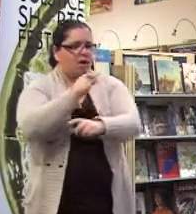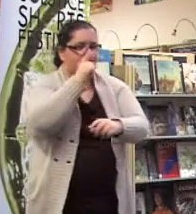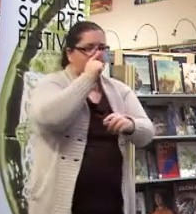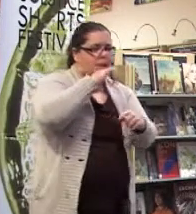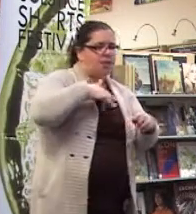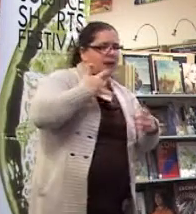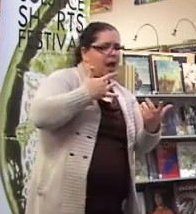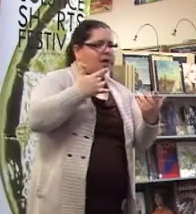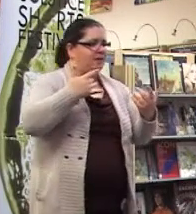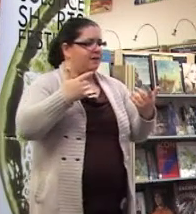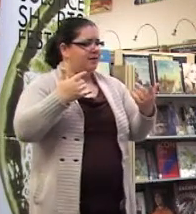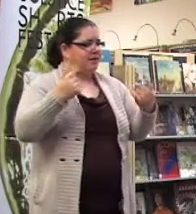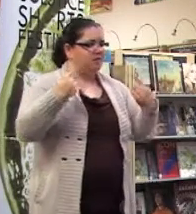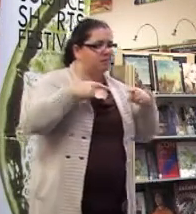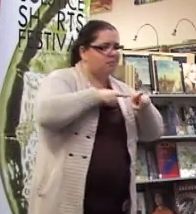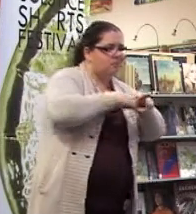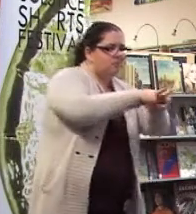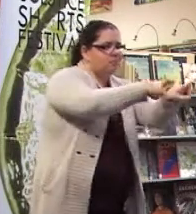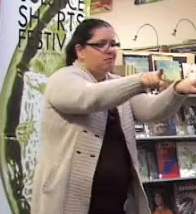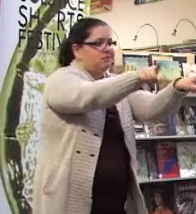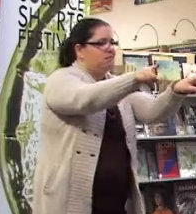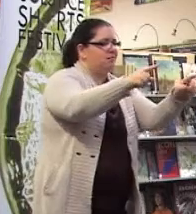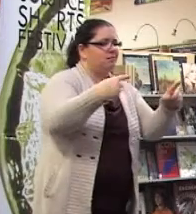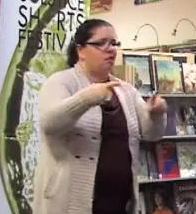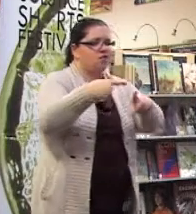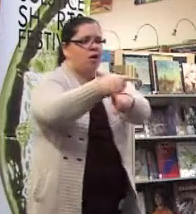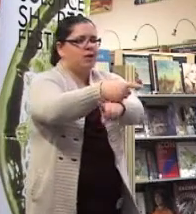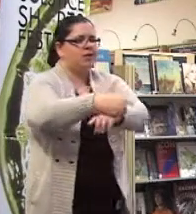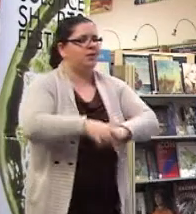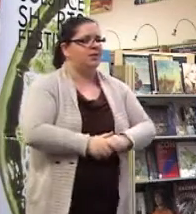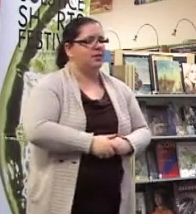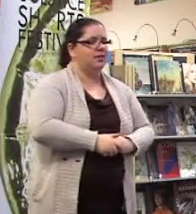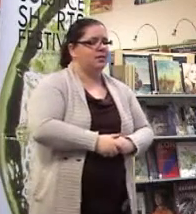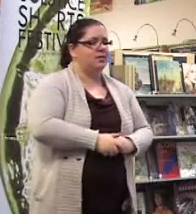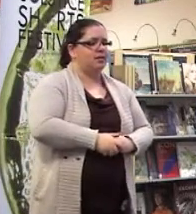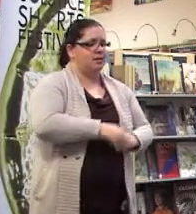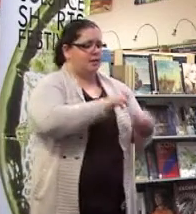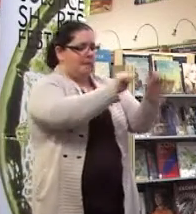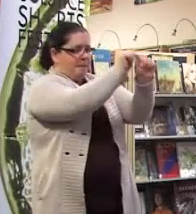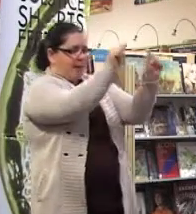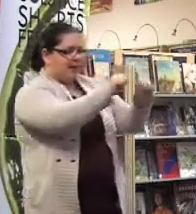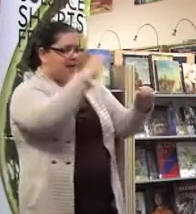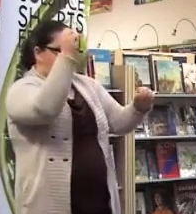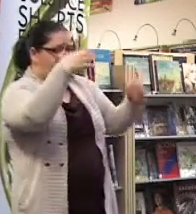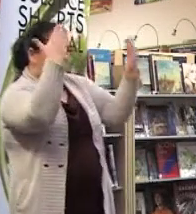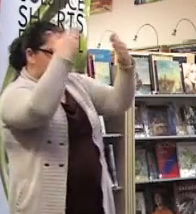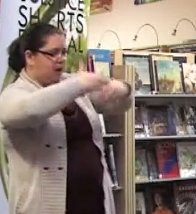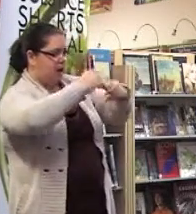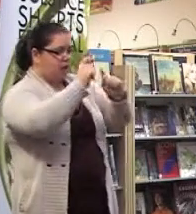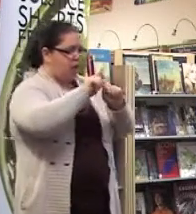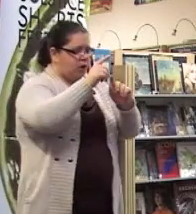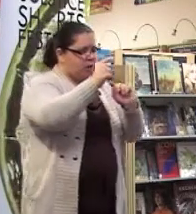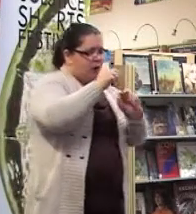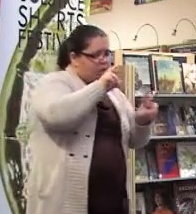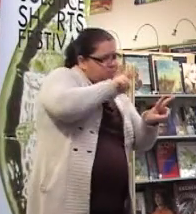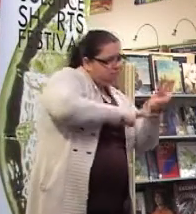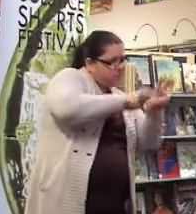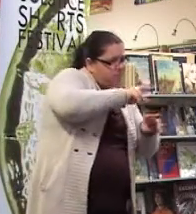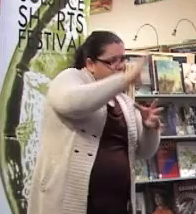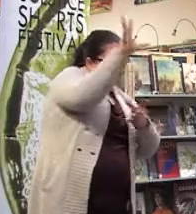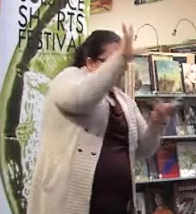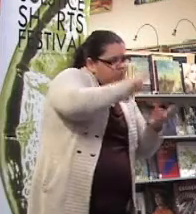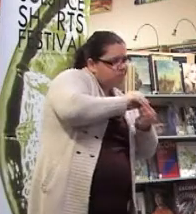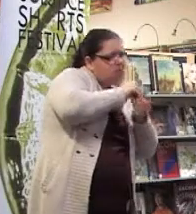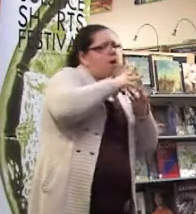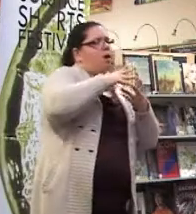paths stretching themselves out or shrinking and shrivelling up. He translates those patterns of light and dark into astrological readings,